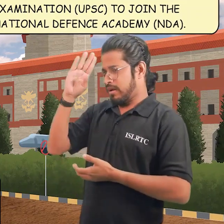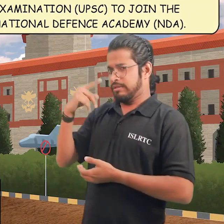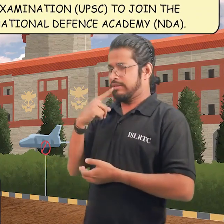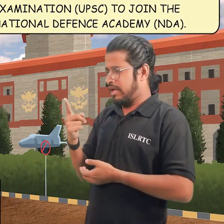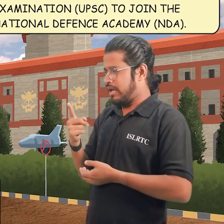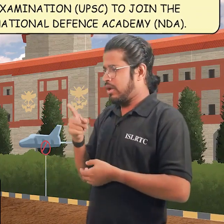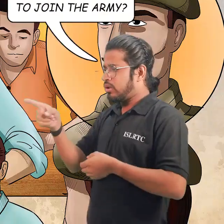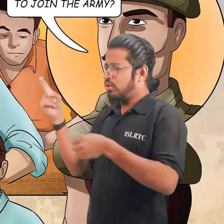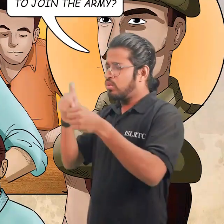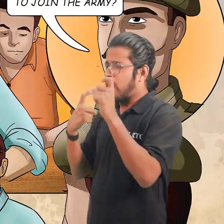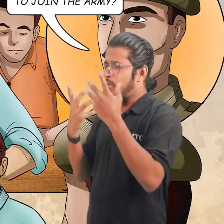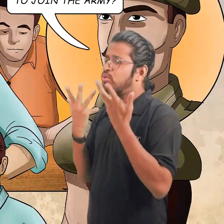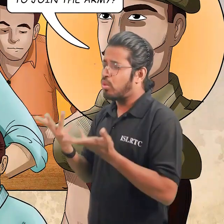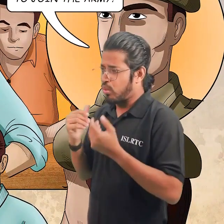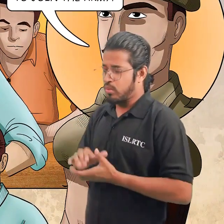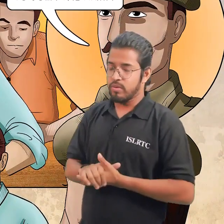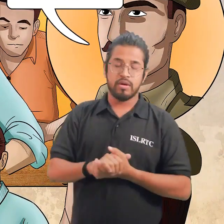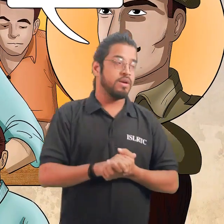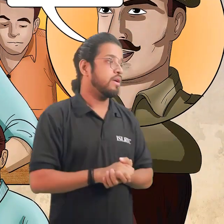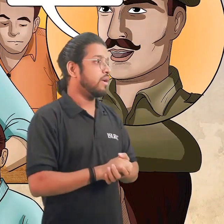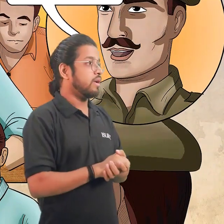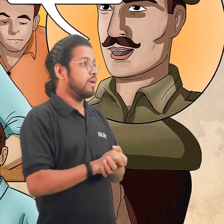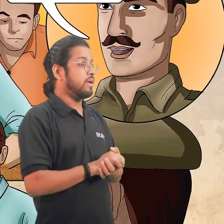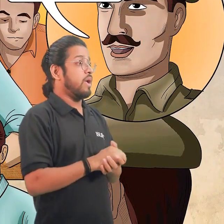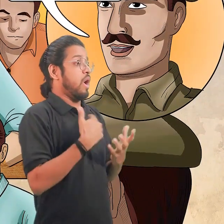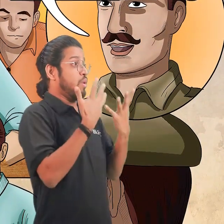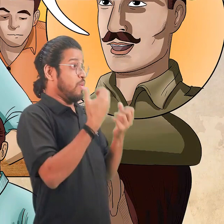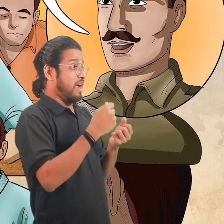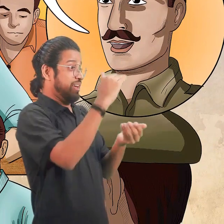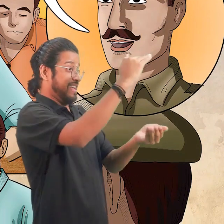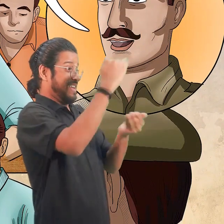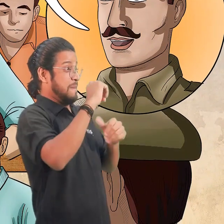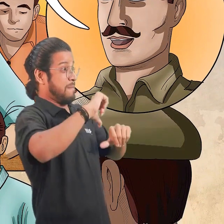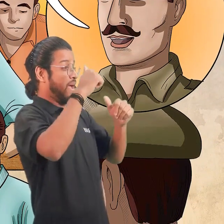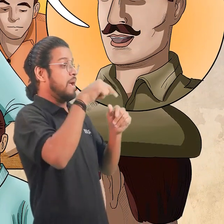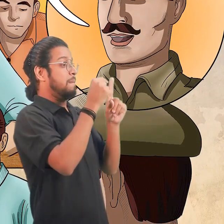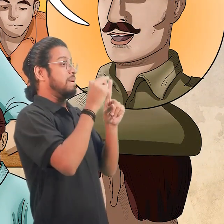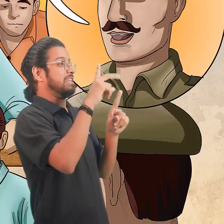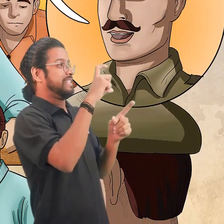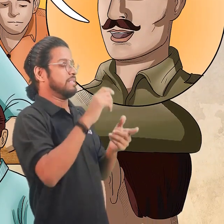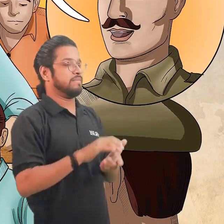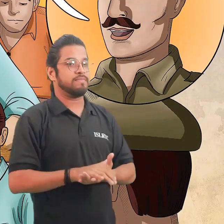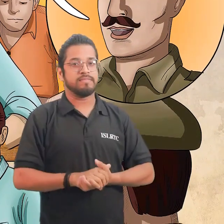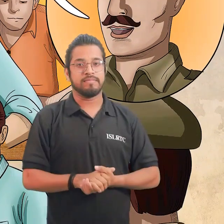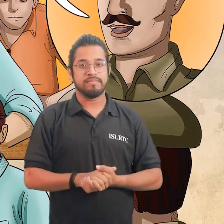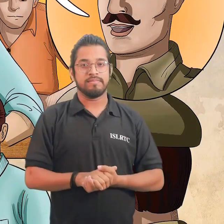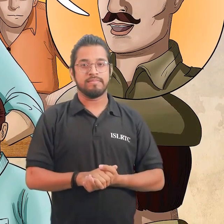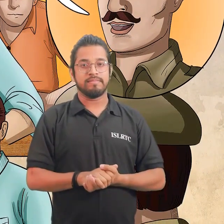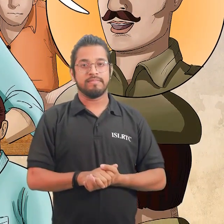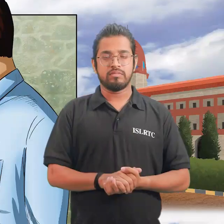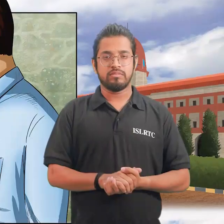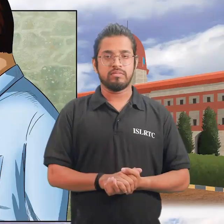NDA, Khadakwasla. Why do you want to join the army? To win Paramveer Chakra, the highest gallantry award.